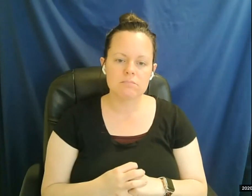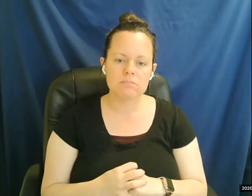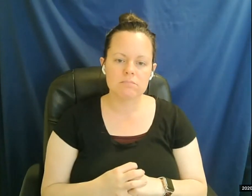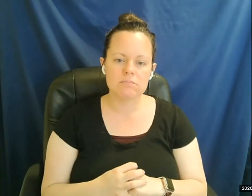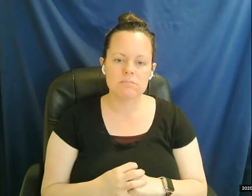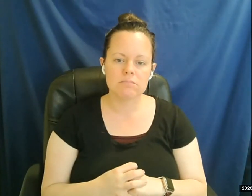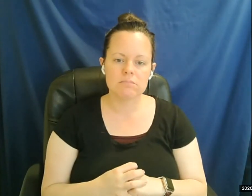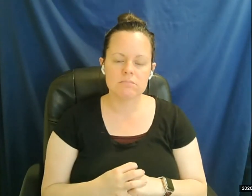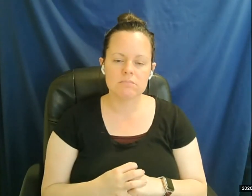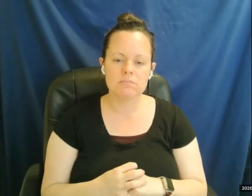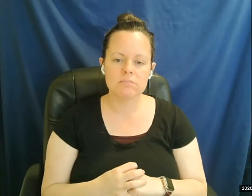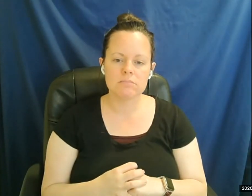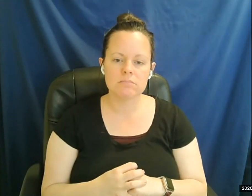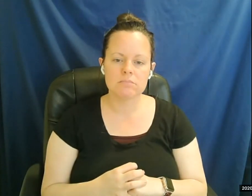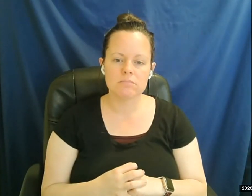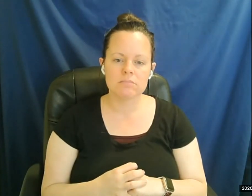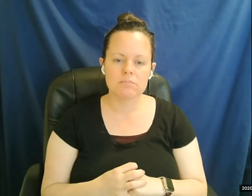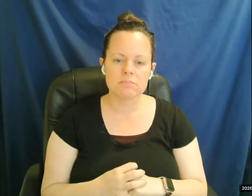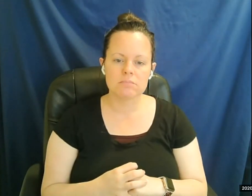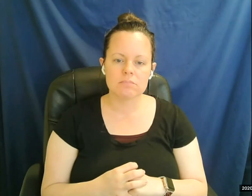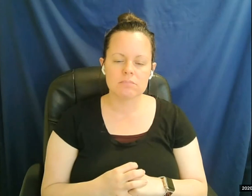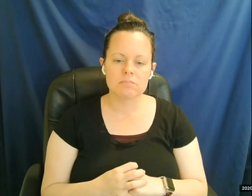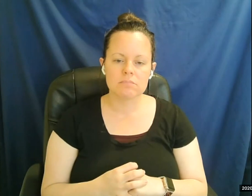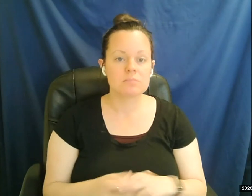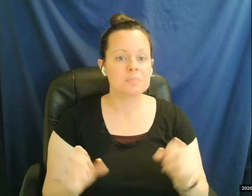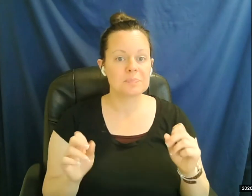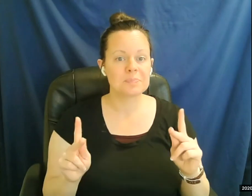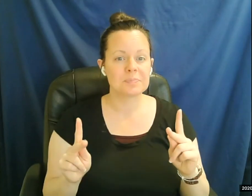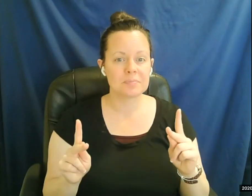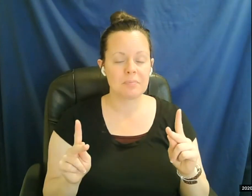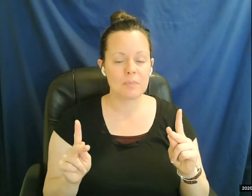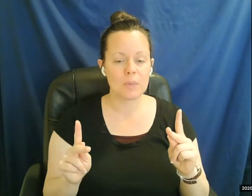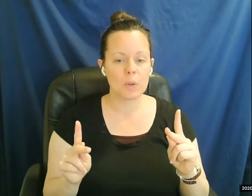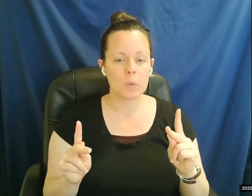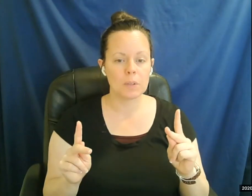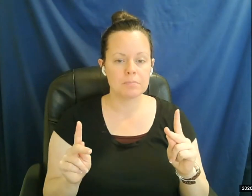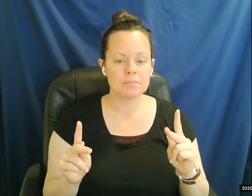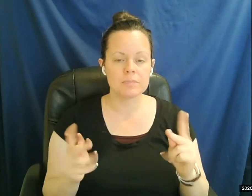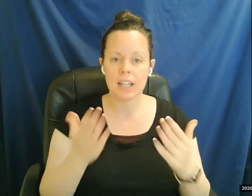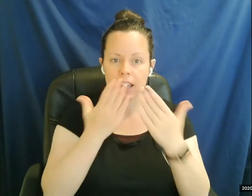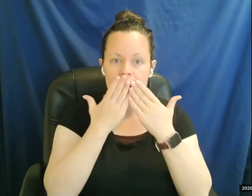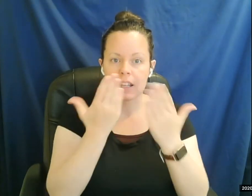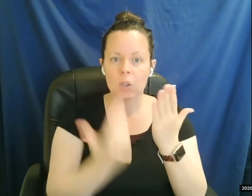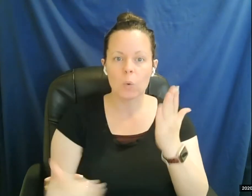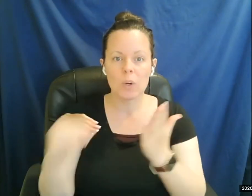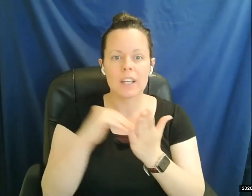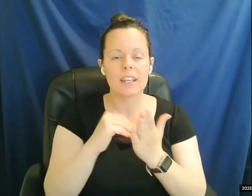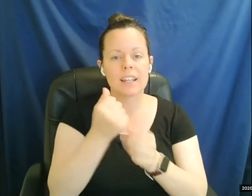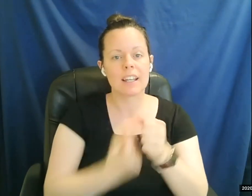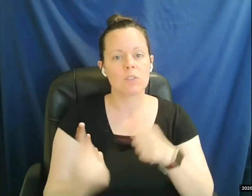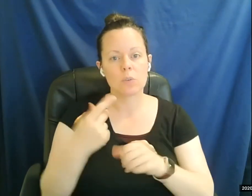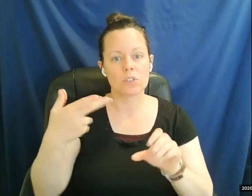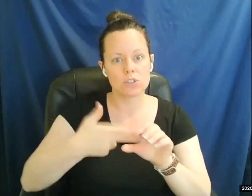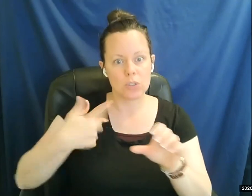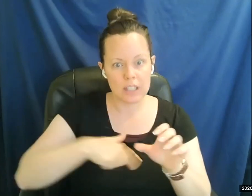Okay. Thank you again, everyone, for joining us. Just wanting to make sure I